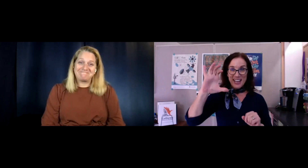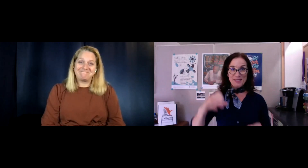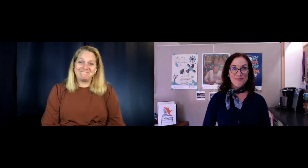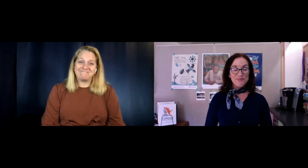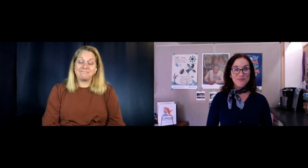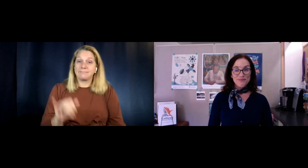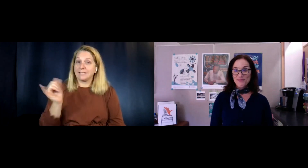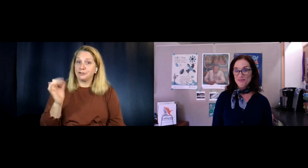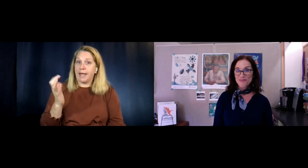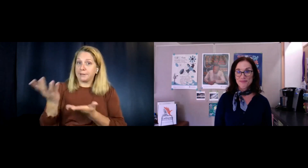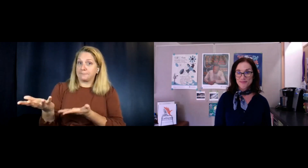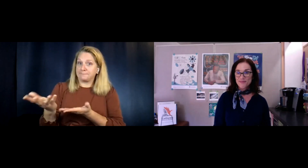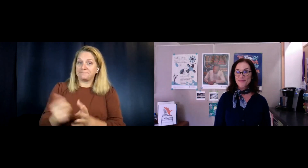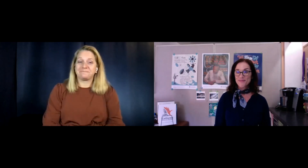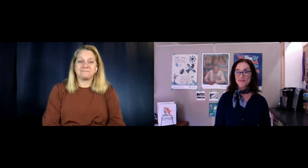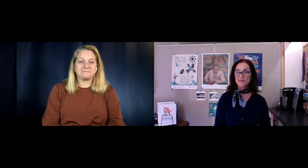Jack?